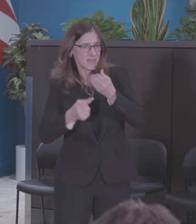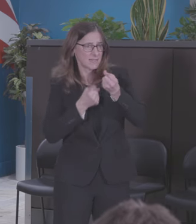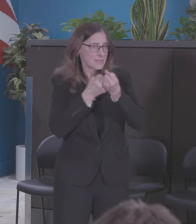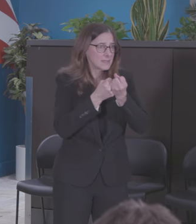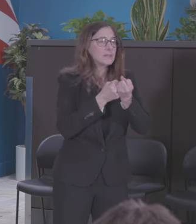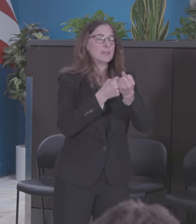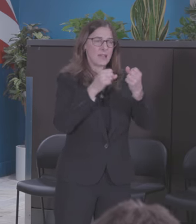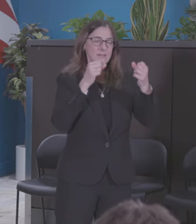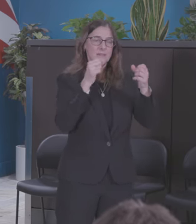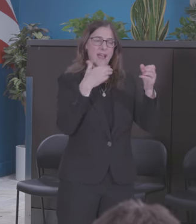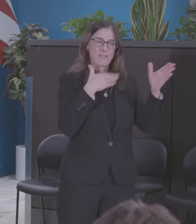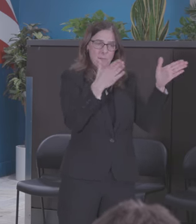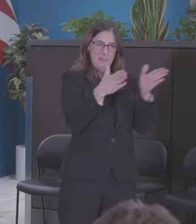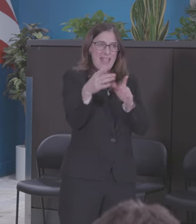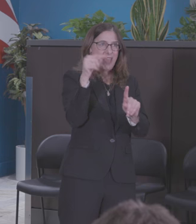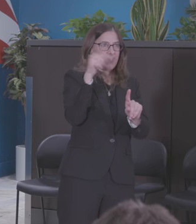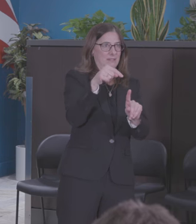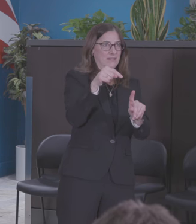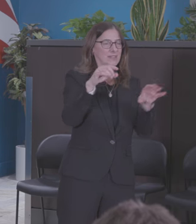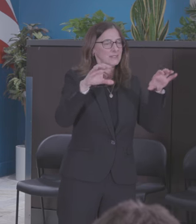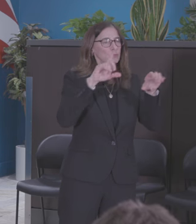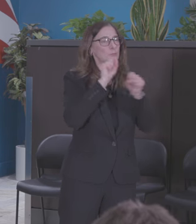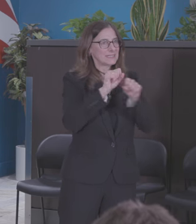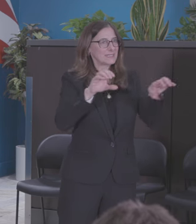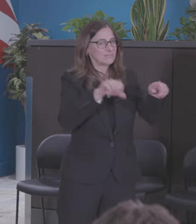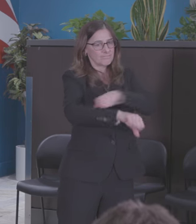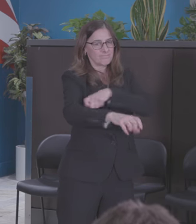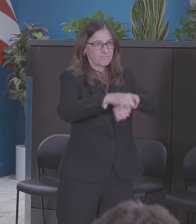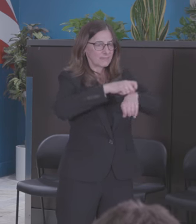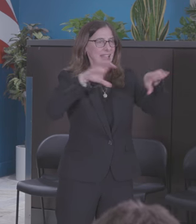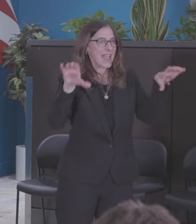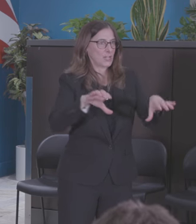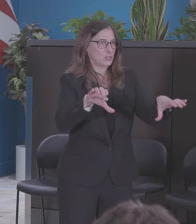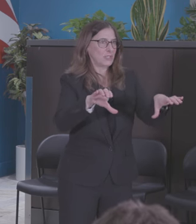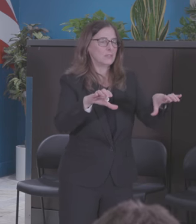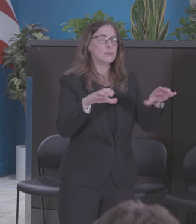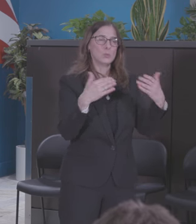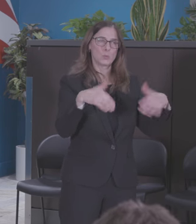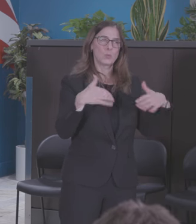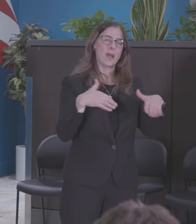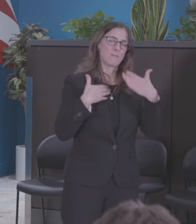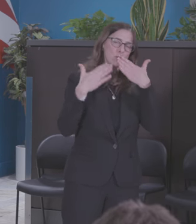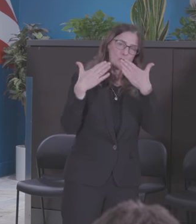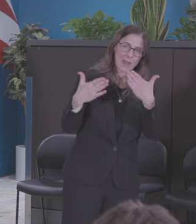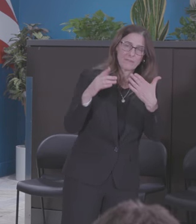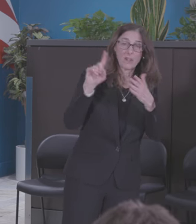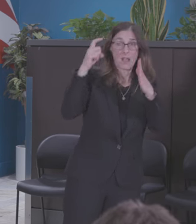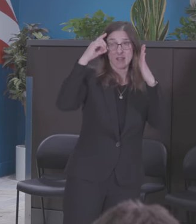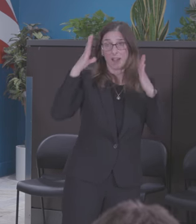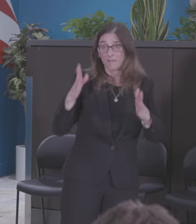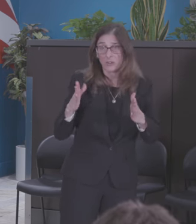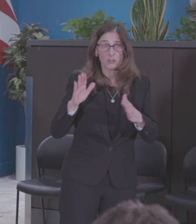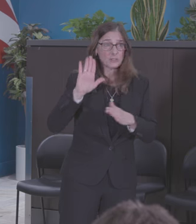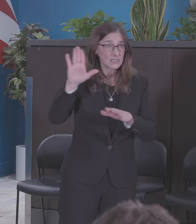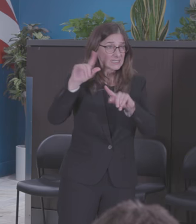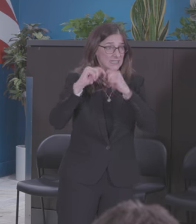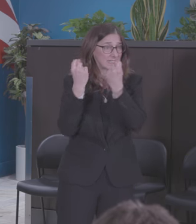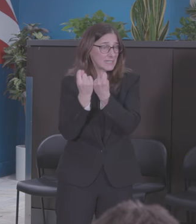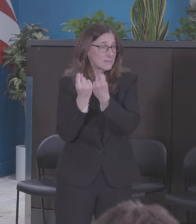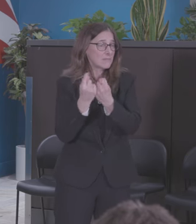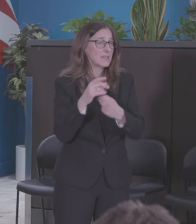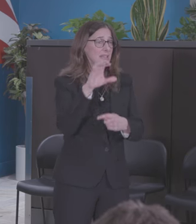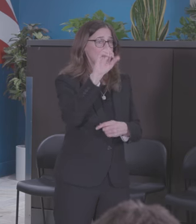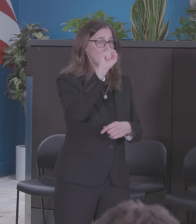as a result of a lot of targeted, focused work. And I'm so grateful to the governor, to your entire team, Secretary Santiago, and all